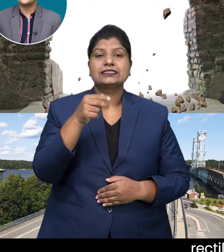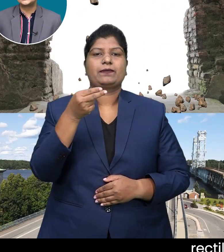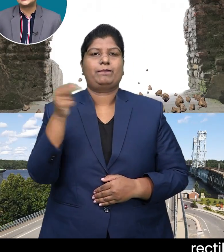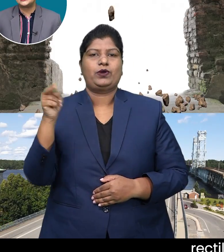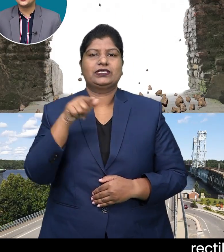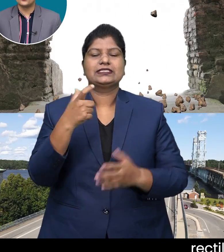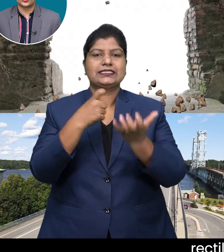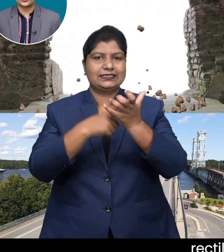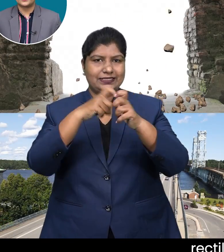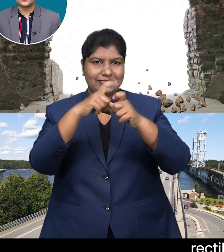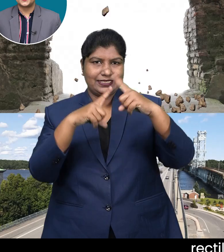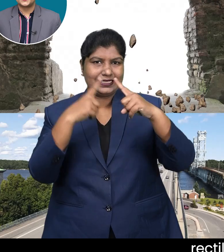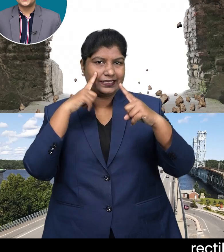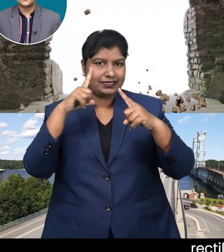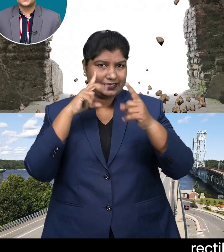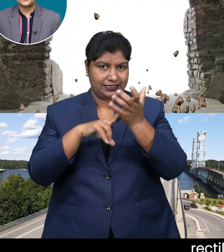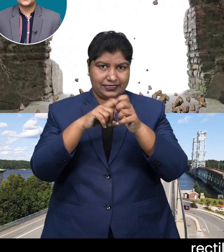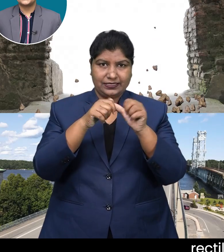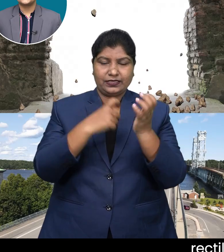called rectilinear motion.